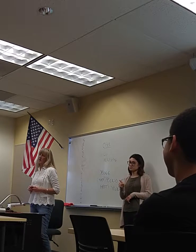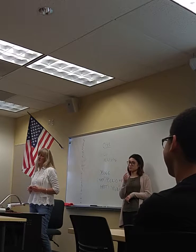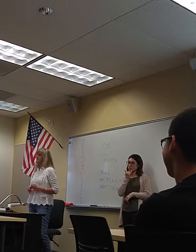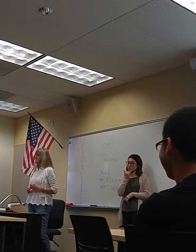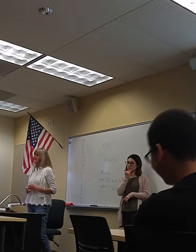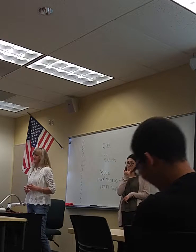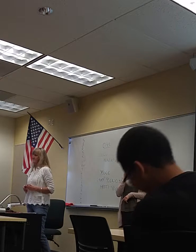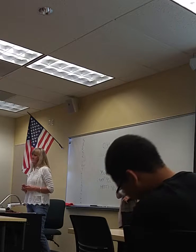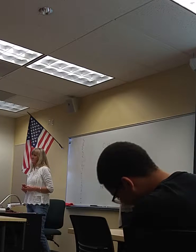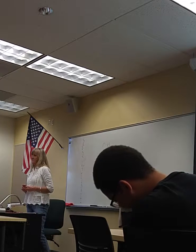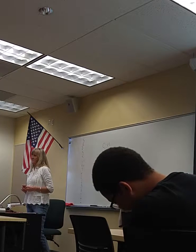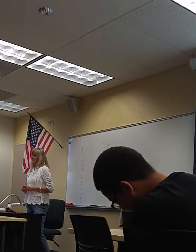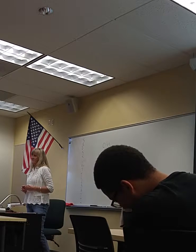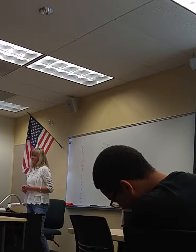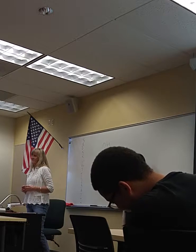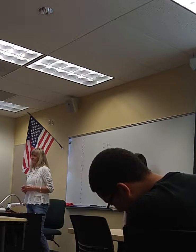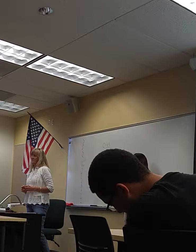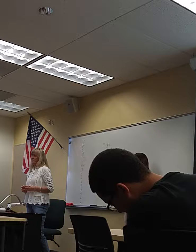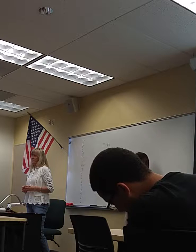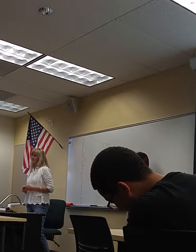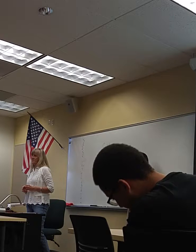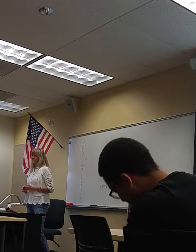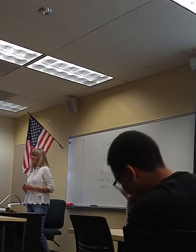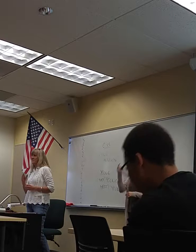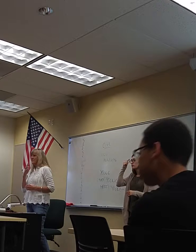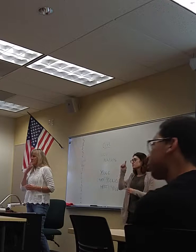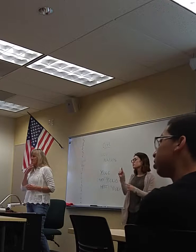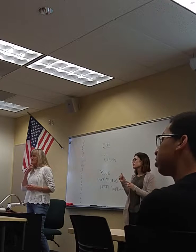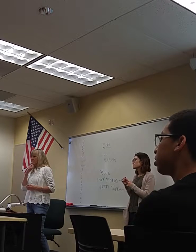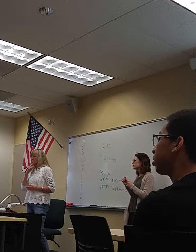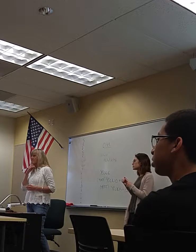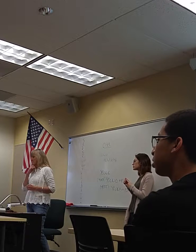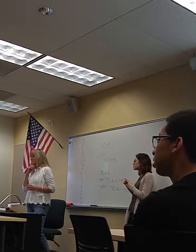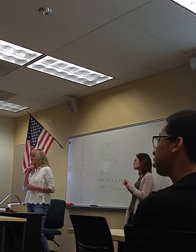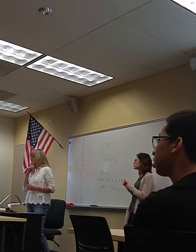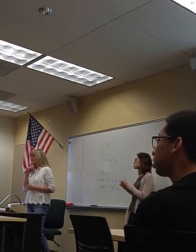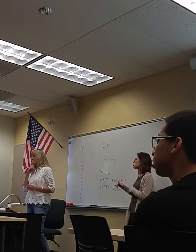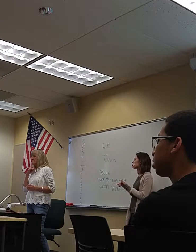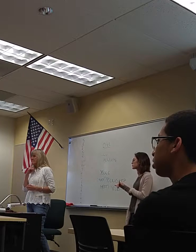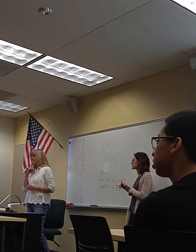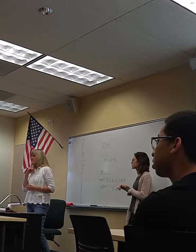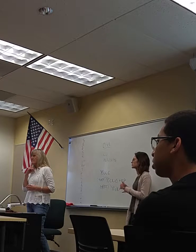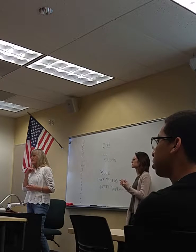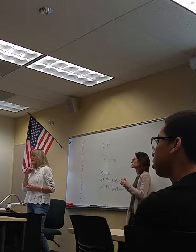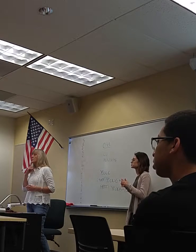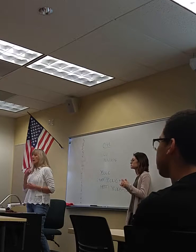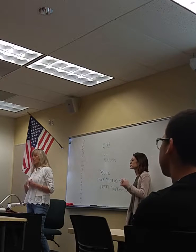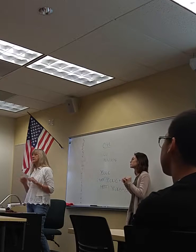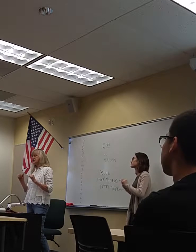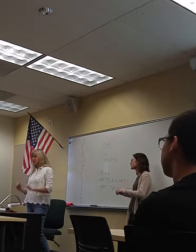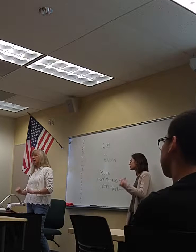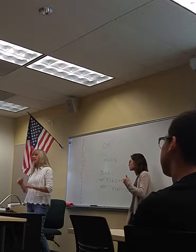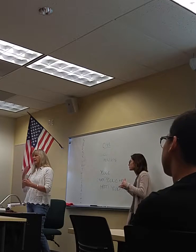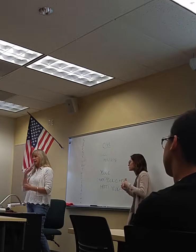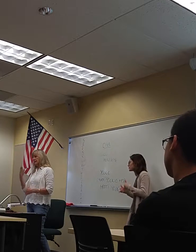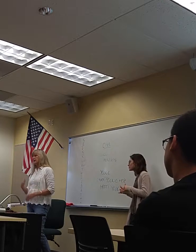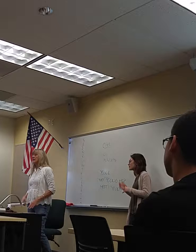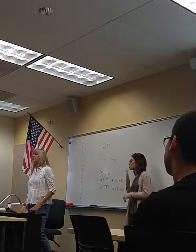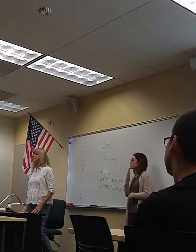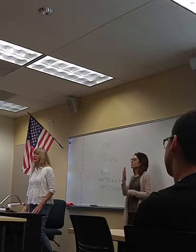wrong. So for words like that, like playful, grateful, Mhm. does the can always come first? Right, yes, you can think, yeah. It's kind